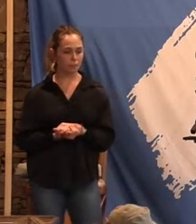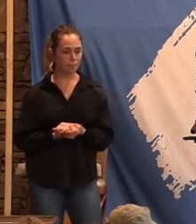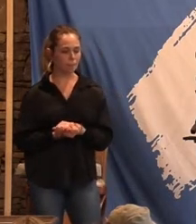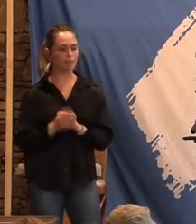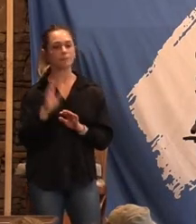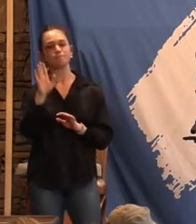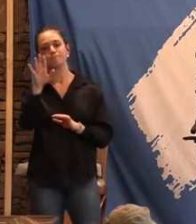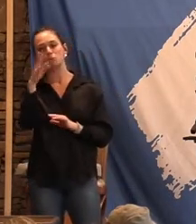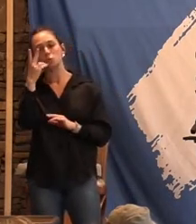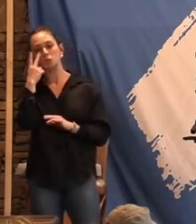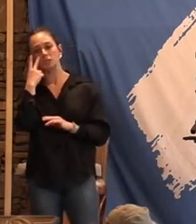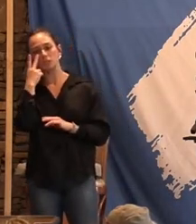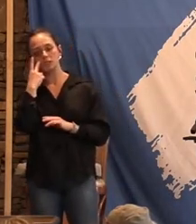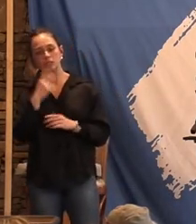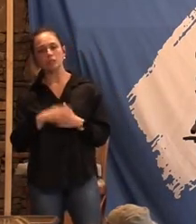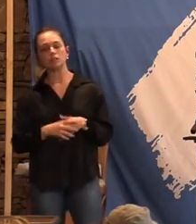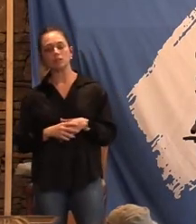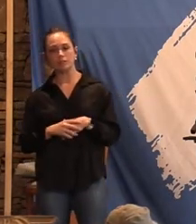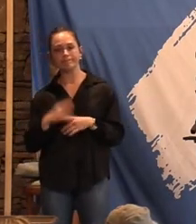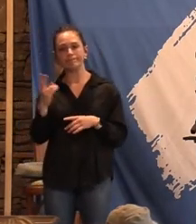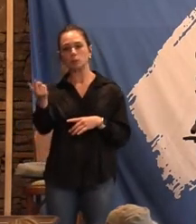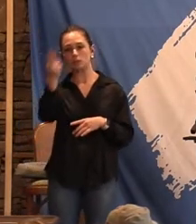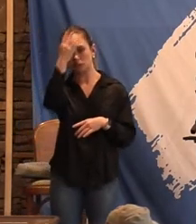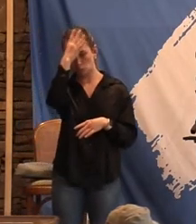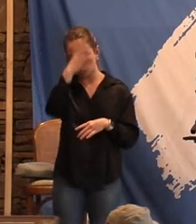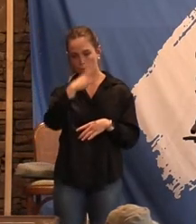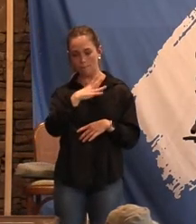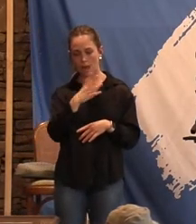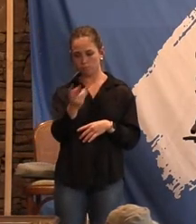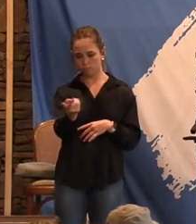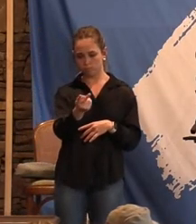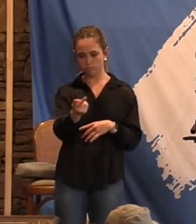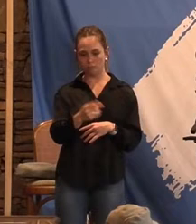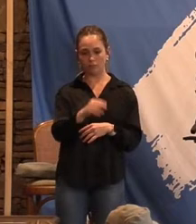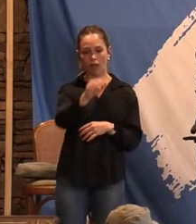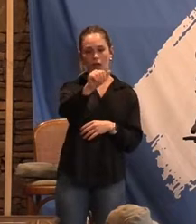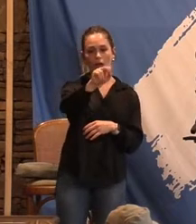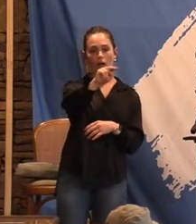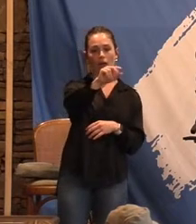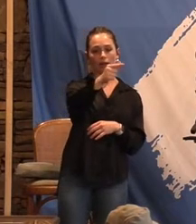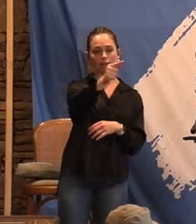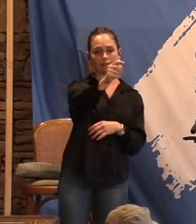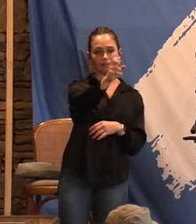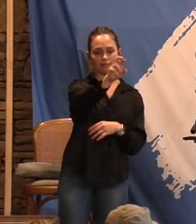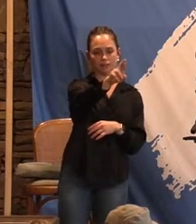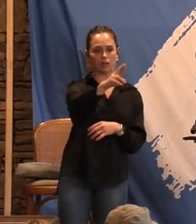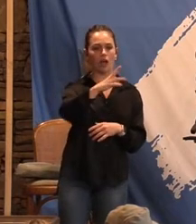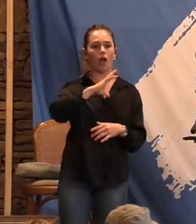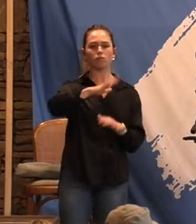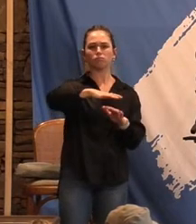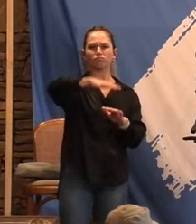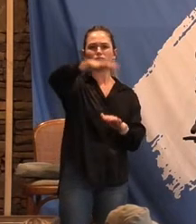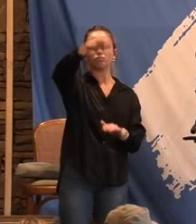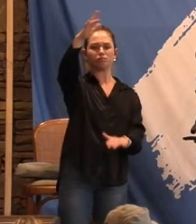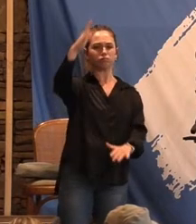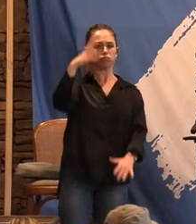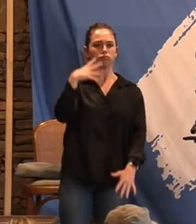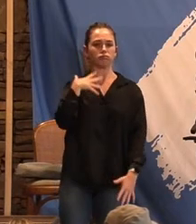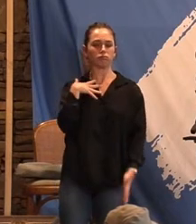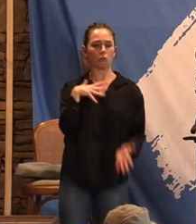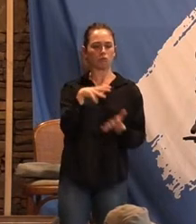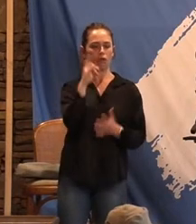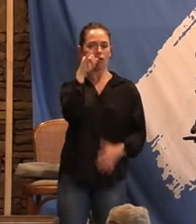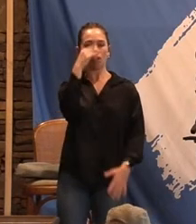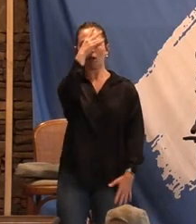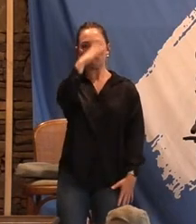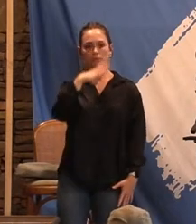You see, there were these two men. There was Angantyr, a tall, kind of gruff man.